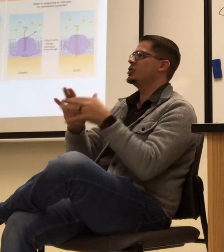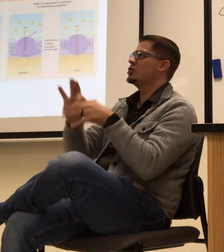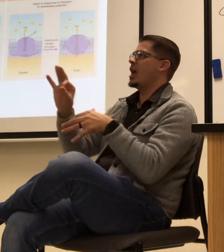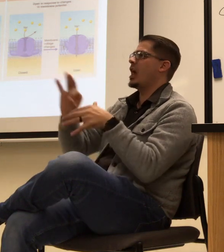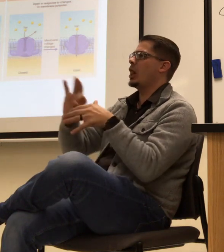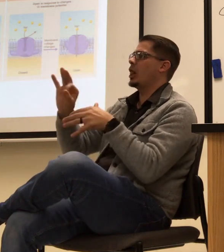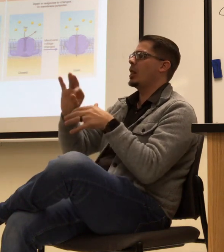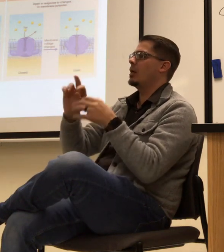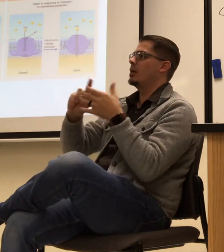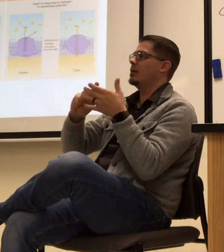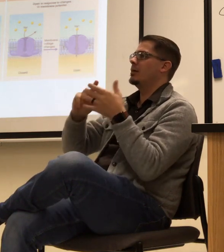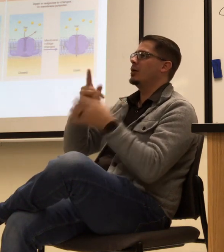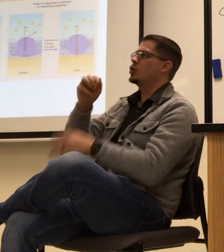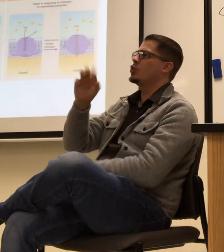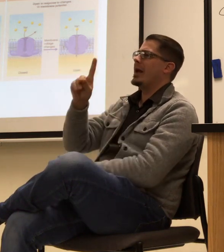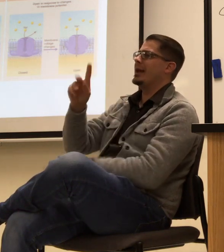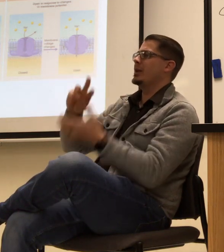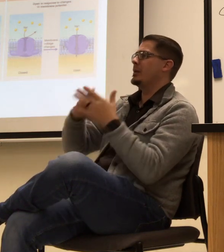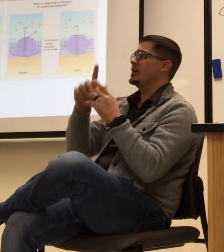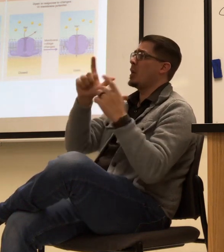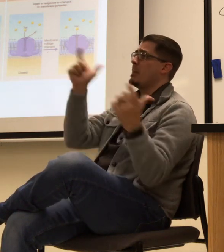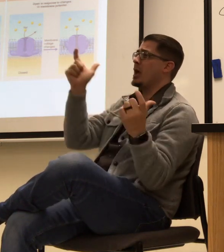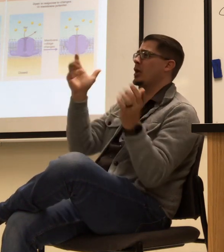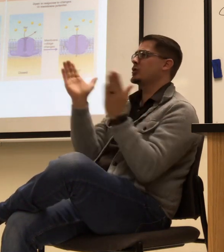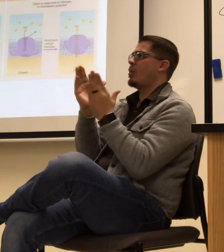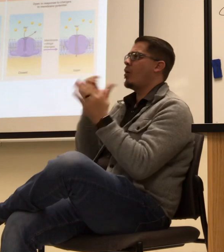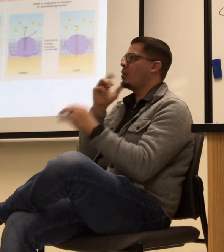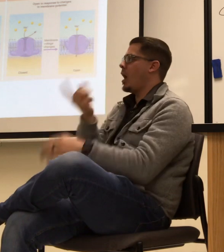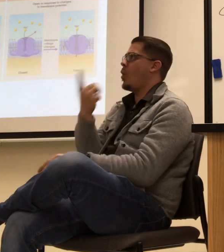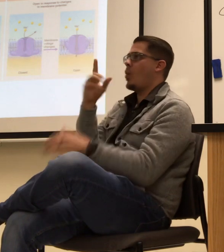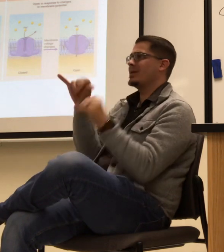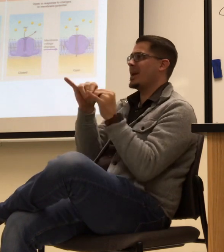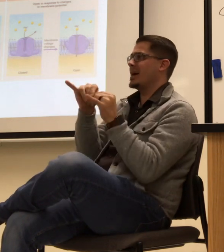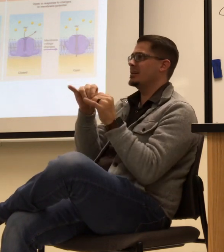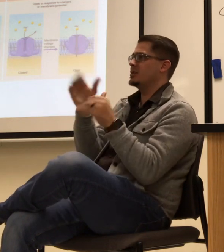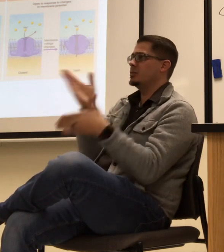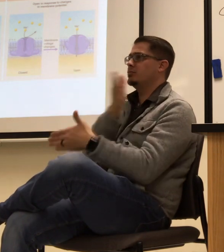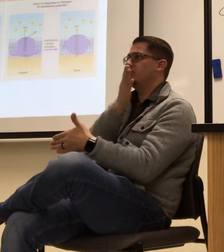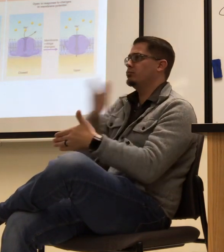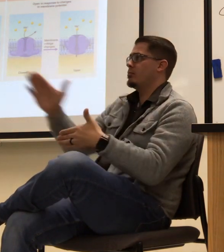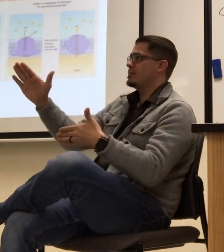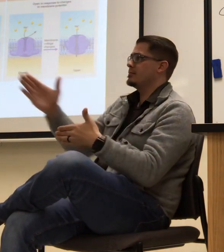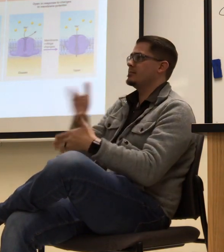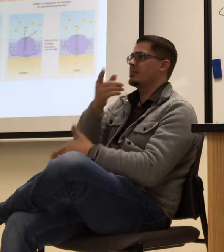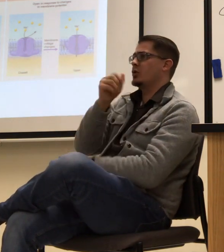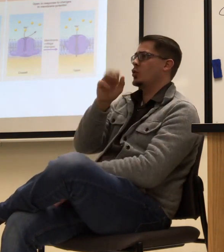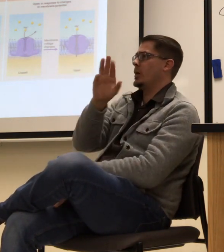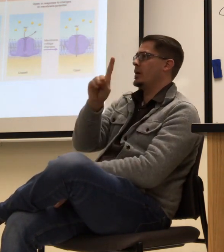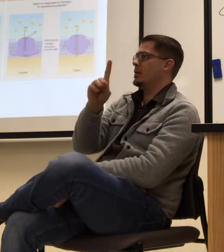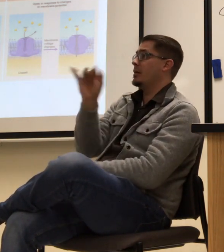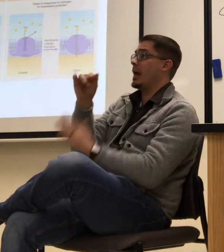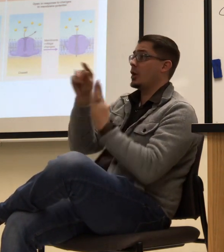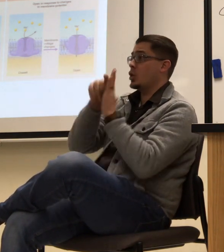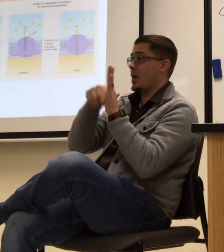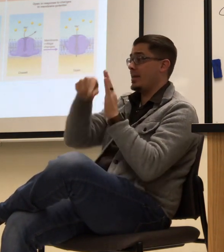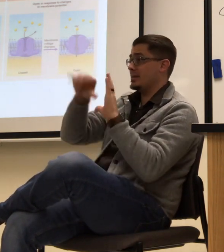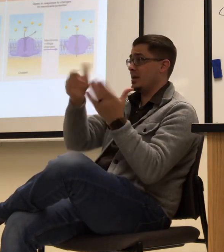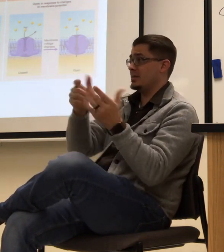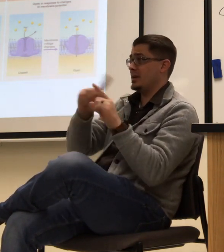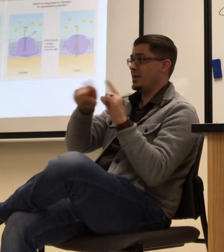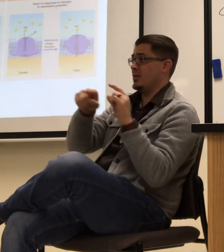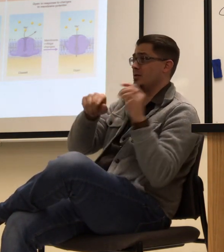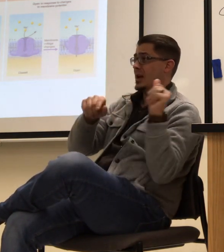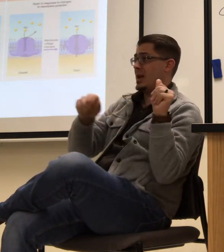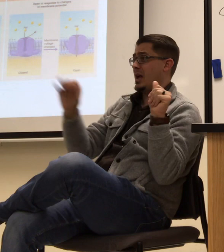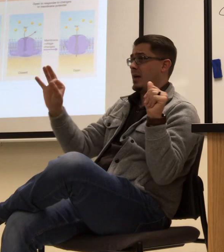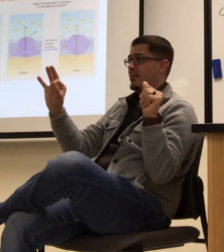or small. There's not like one size. It's like, it's graded. Like, you could get a grade in this class. Is there a difference between A or an